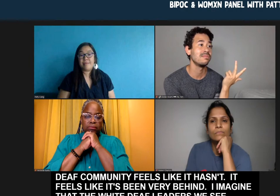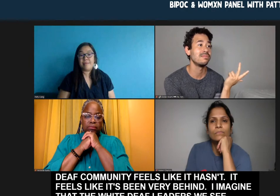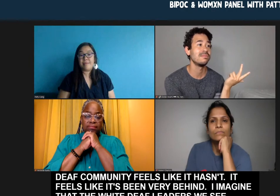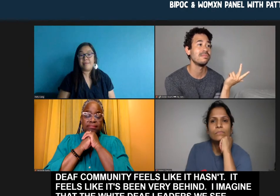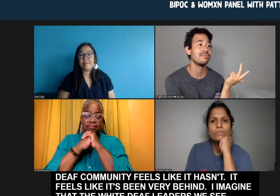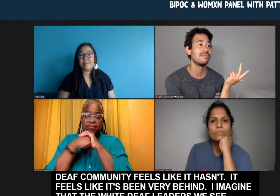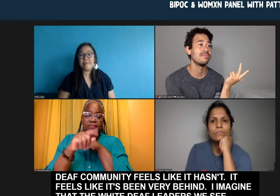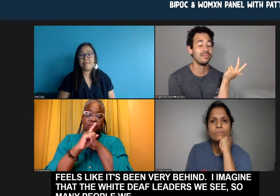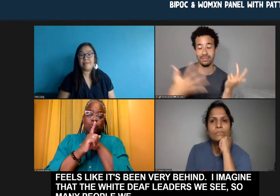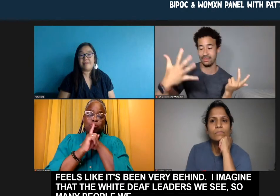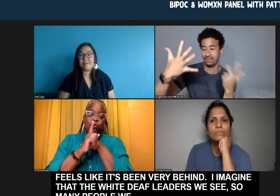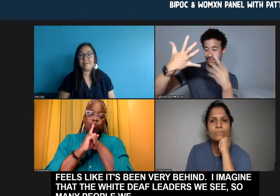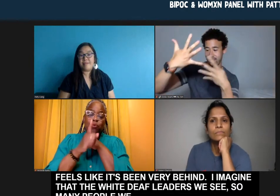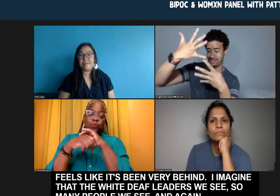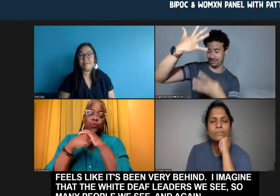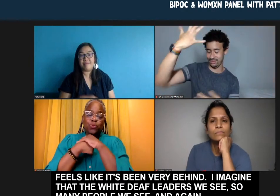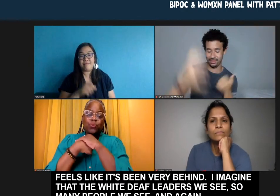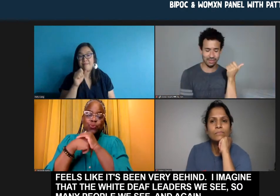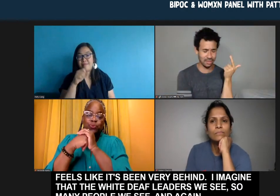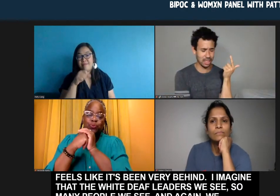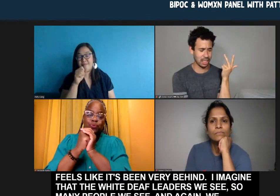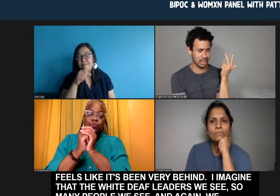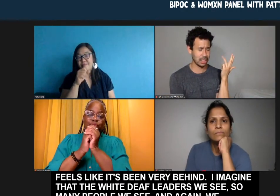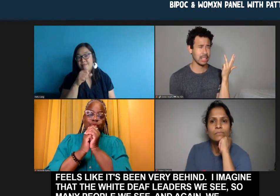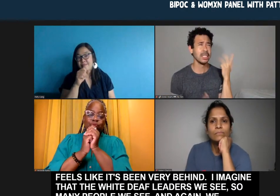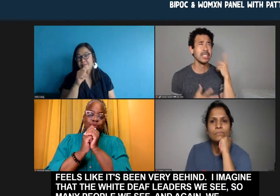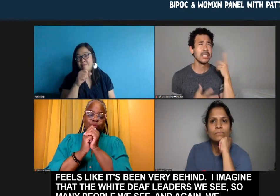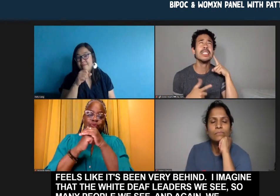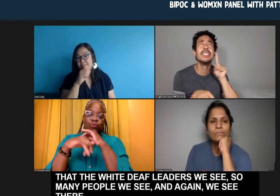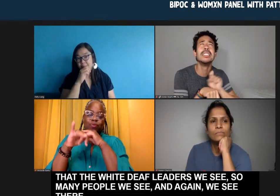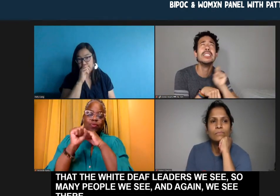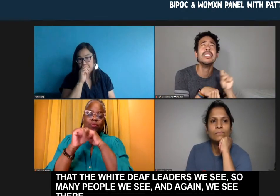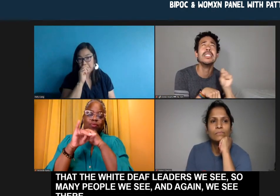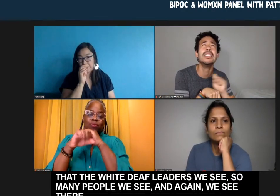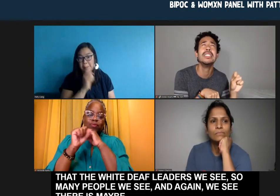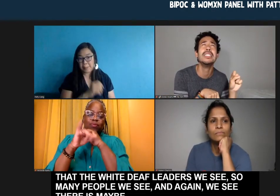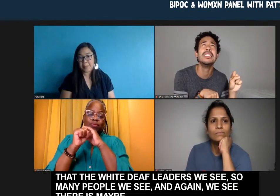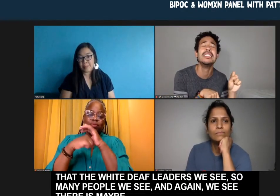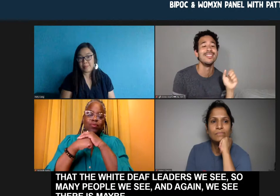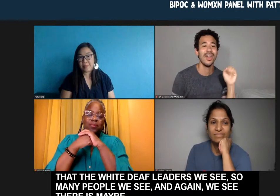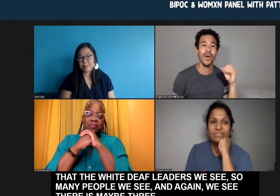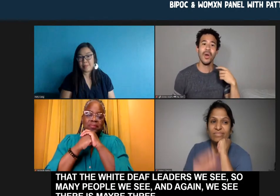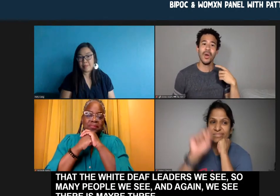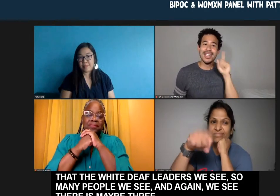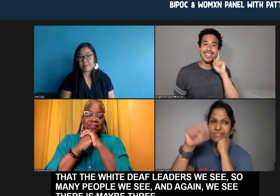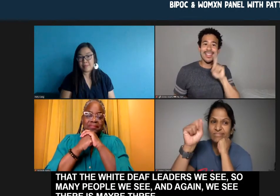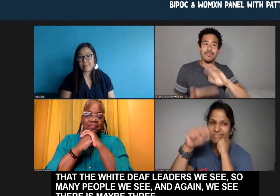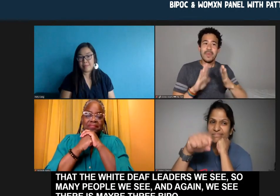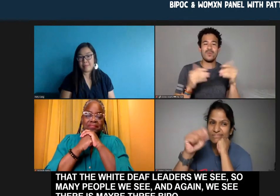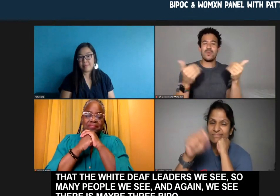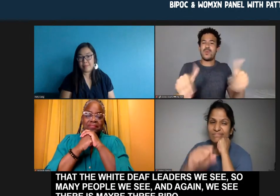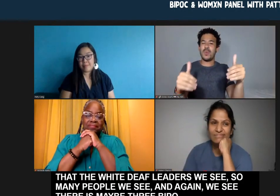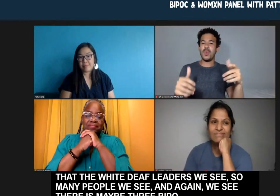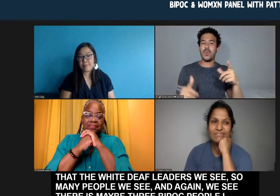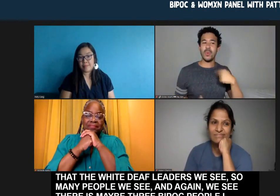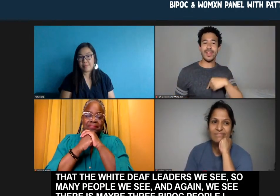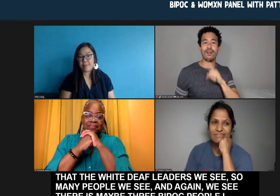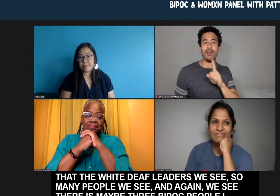see there's maybe three BIPOC people that I can think of that are deaf, and then the rest of them are white. And so it's this